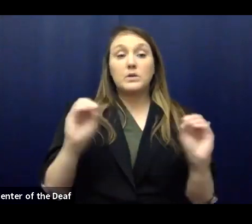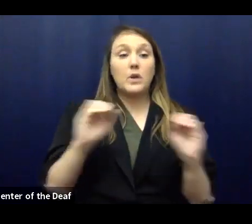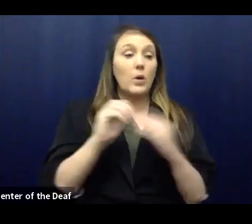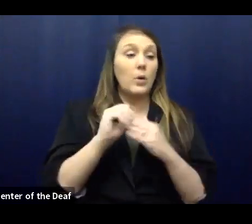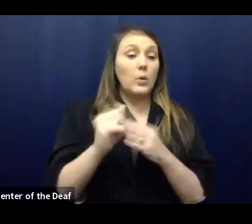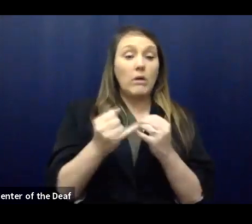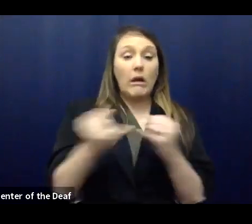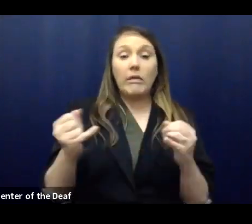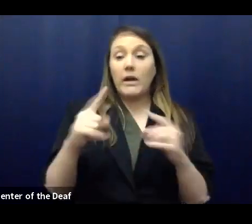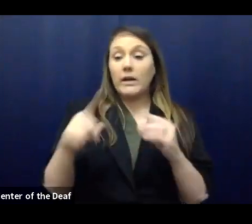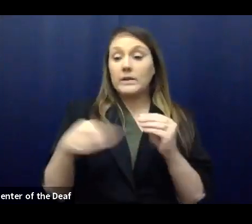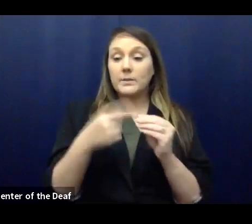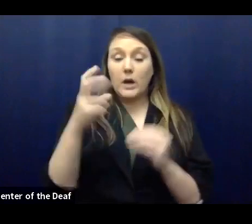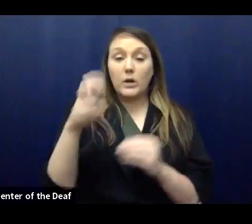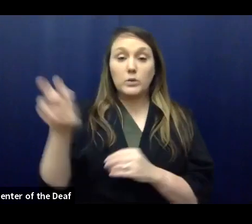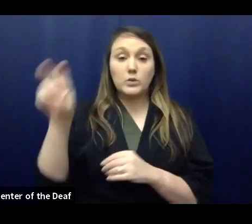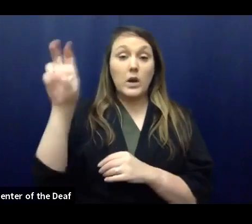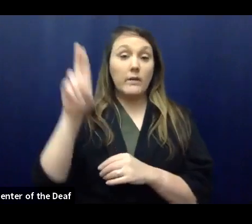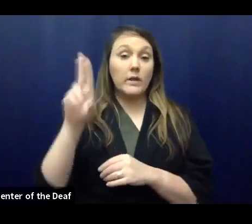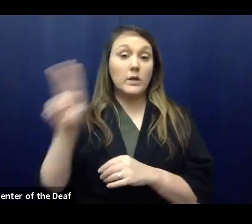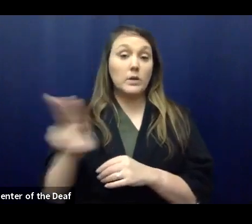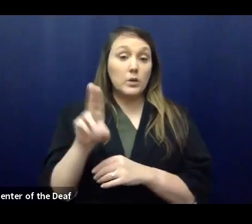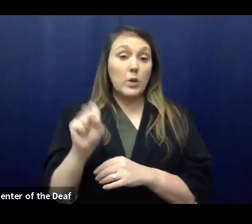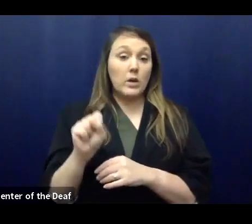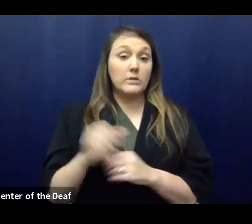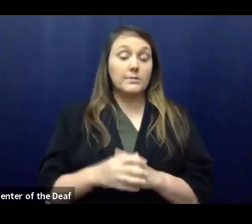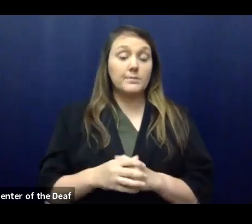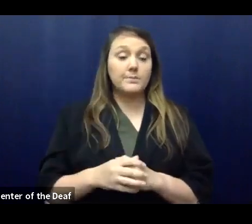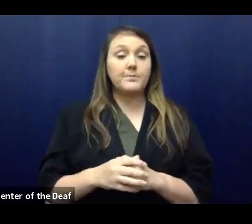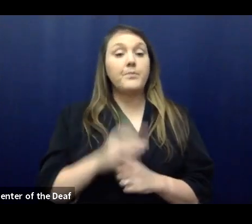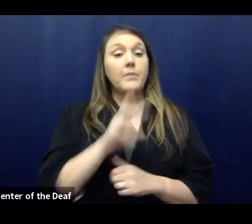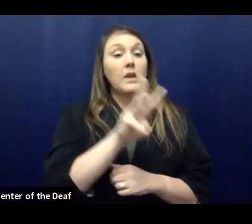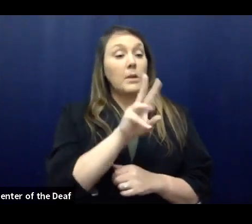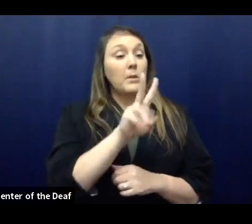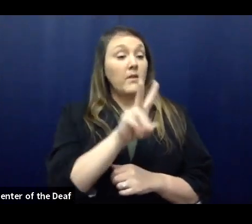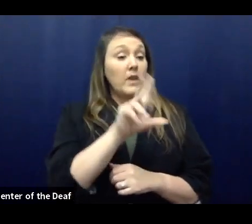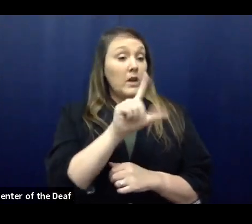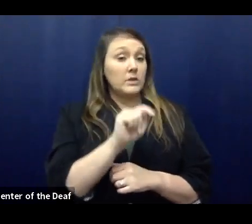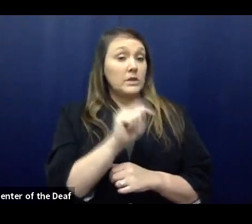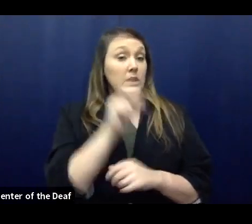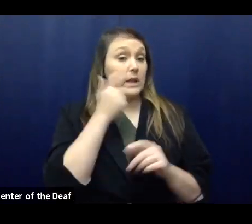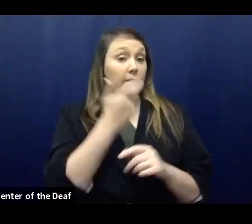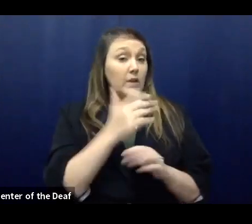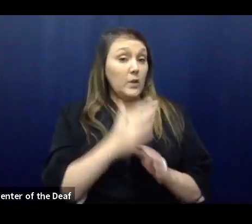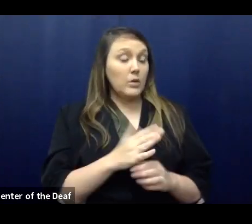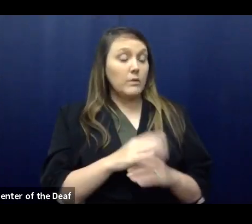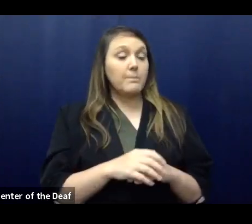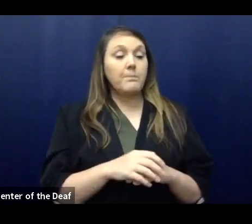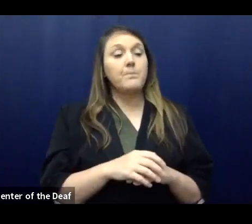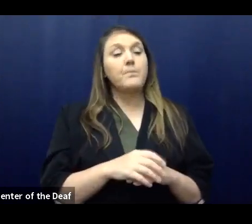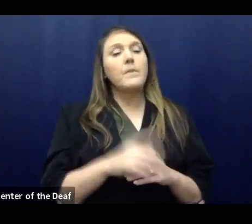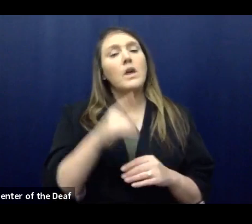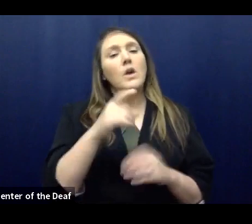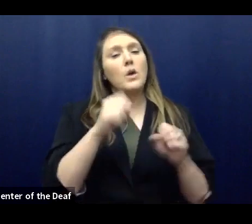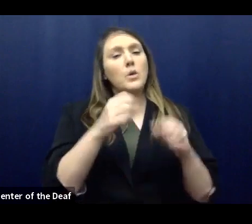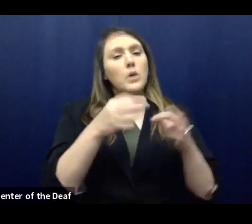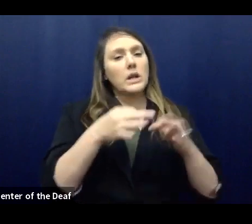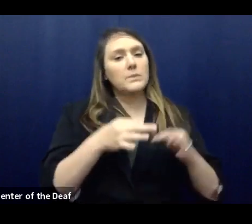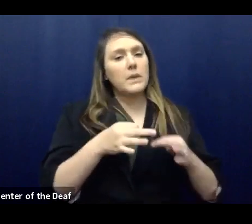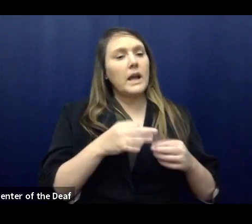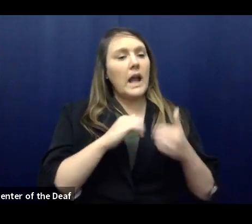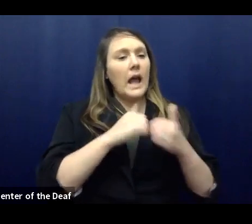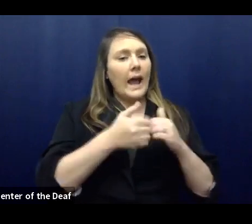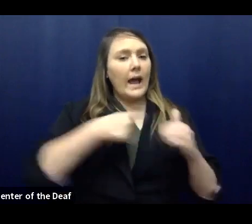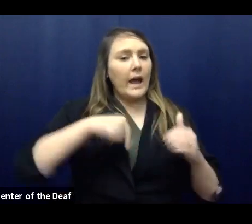States at this time. And another one from a WVLT viewer. Can you explain how we know that masks help prevent